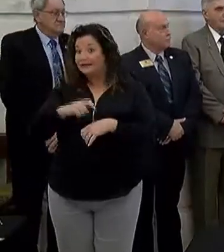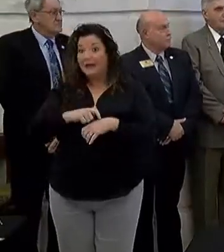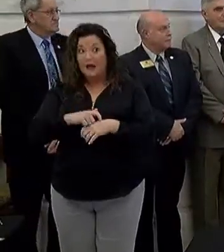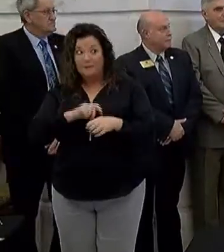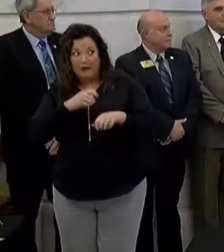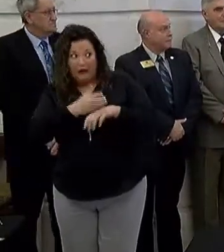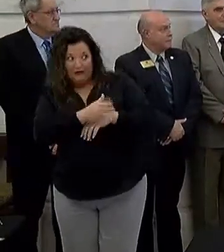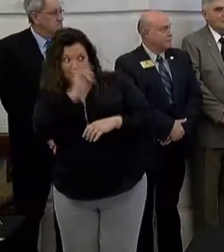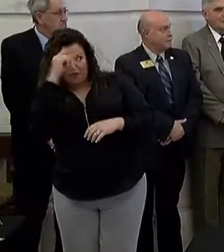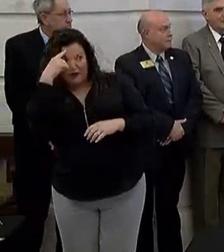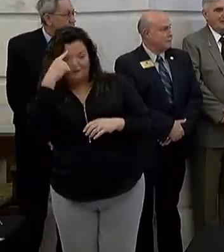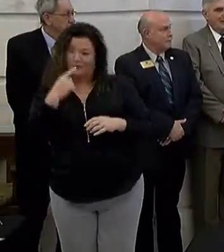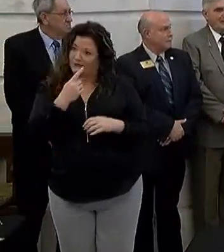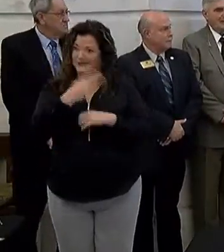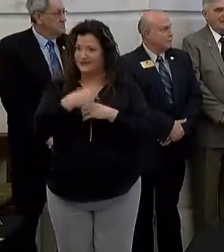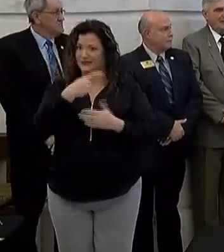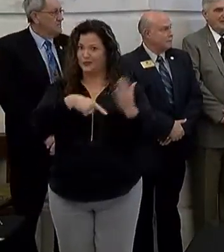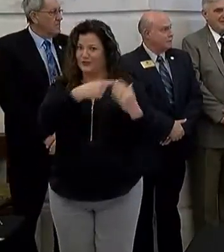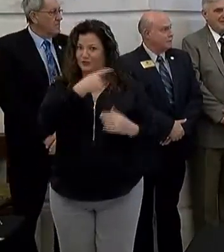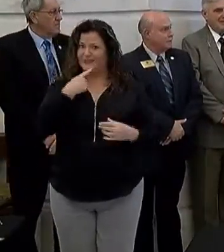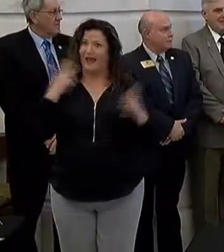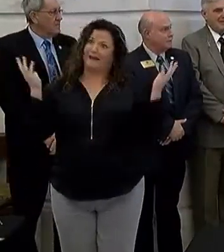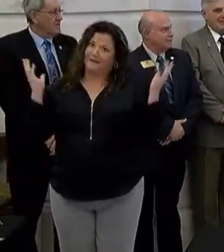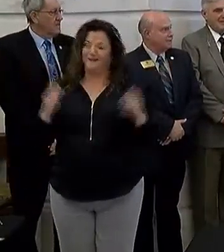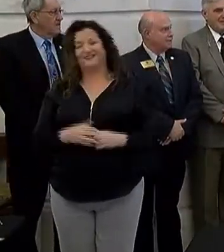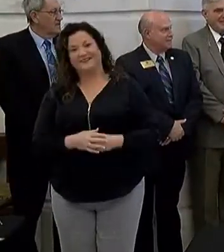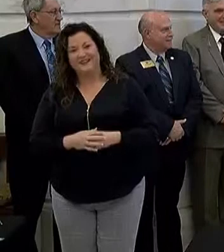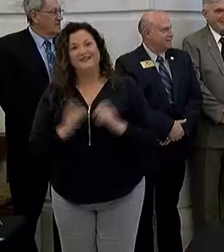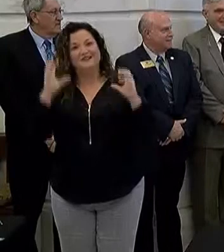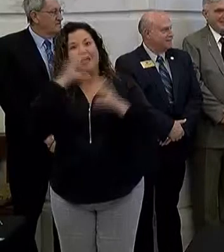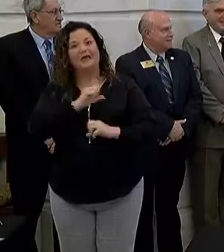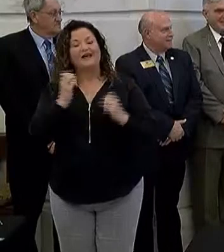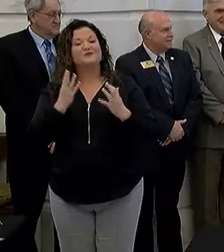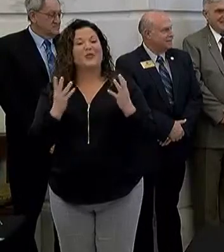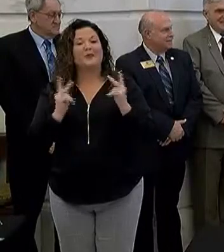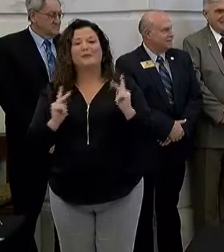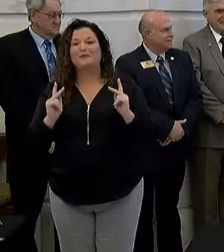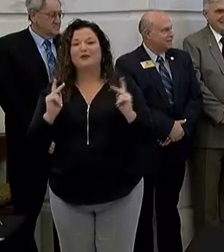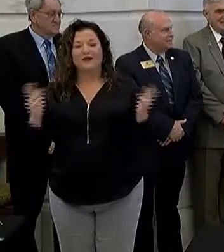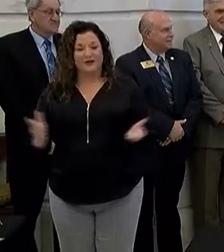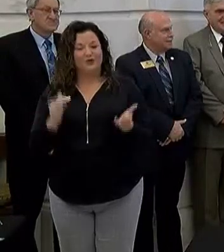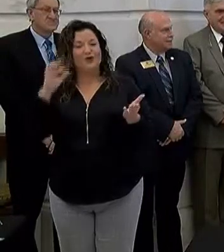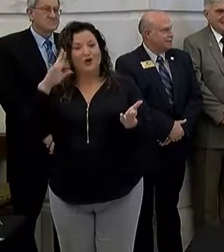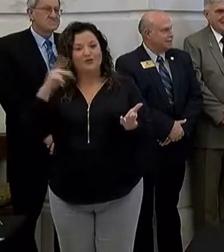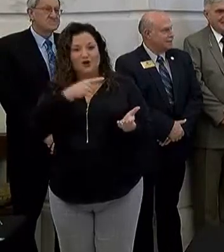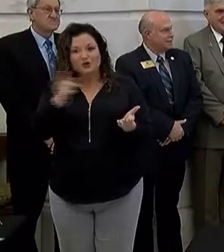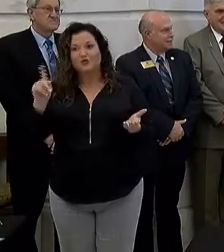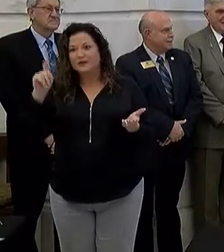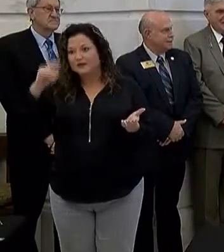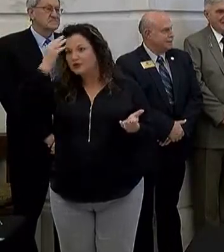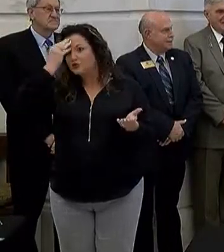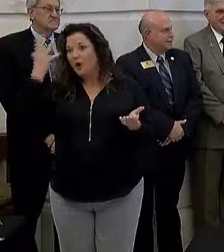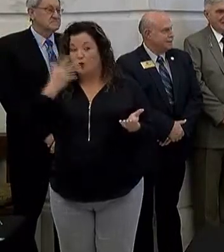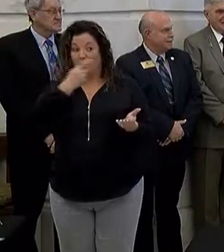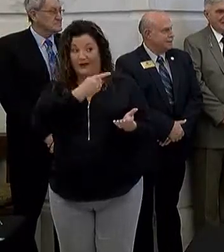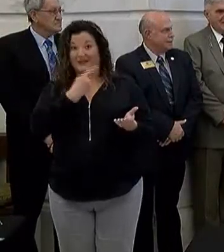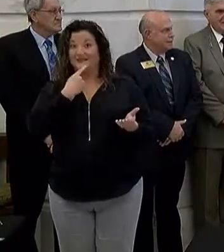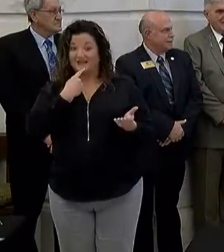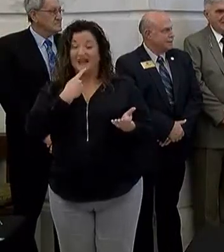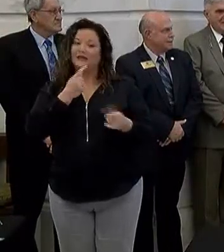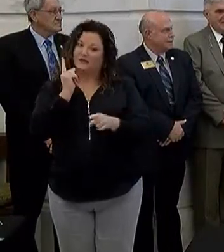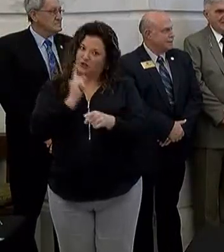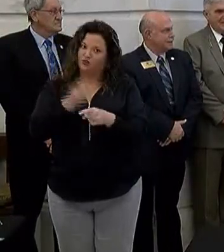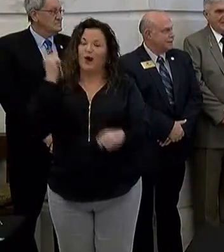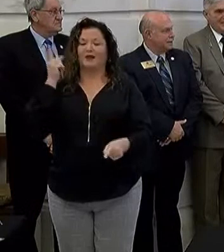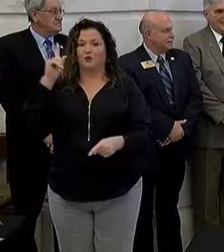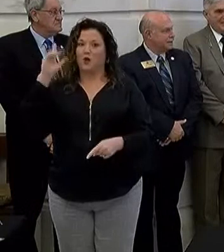the governor like that, he steals what you're going to say. But I guess what the people of Arkansas have to know is that what he said was 100%